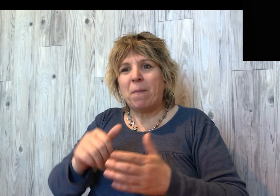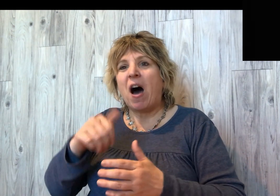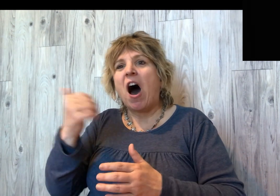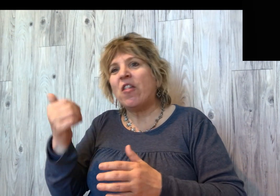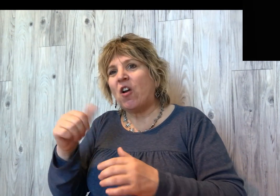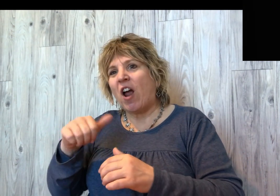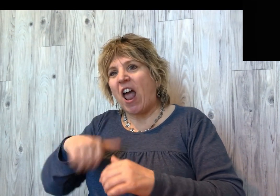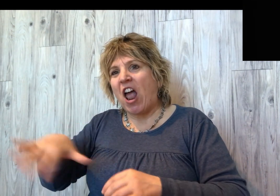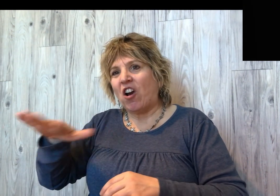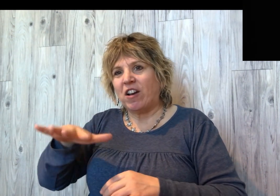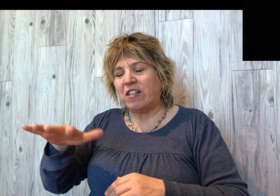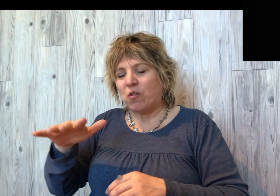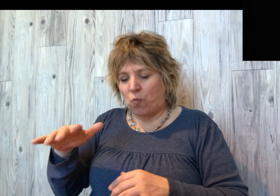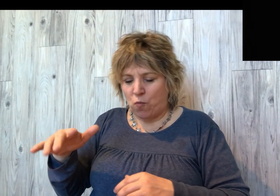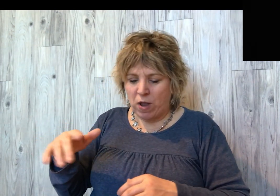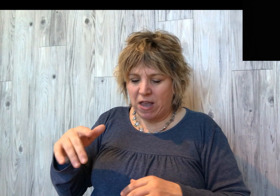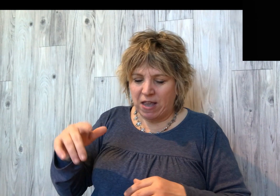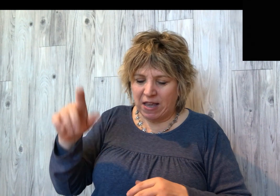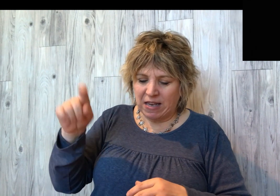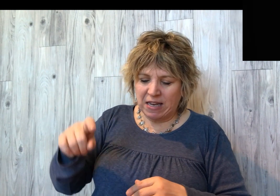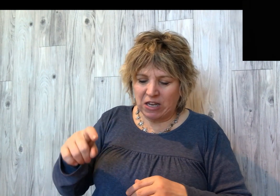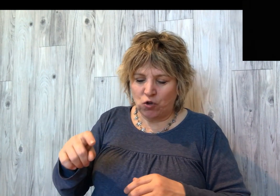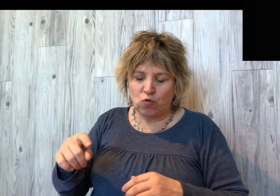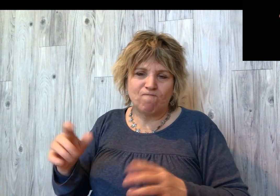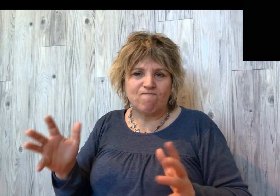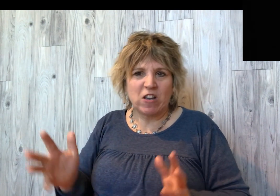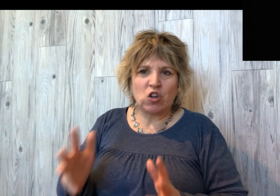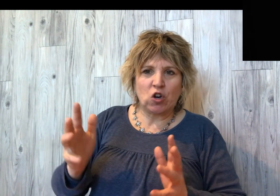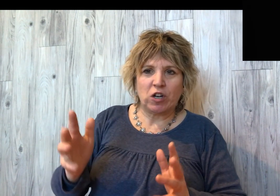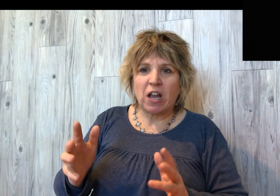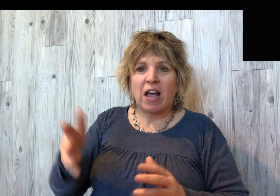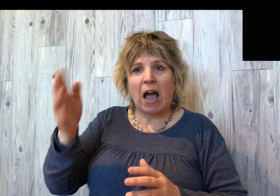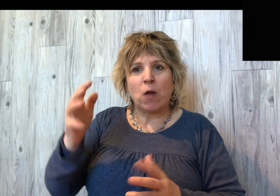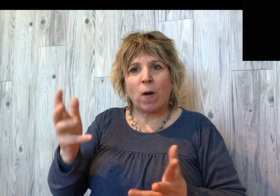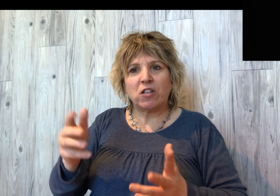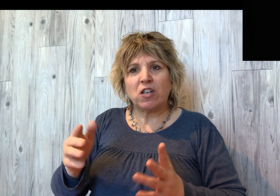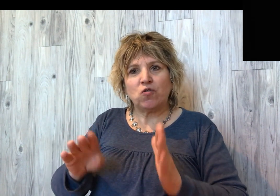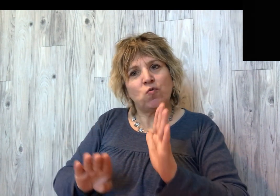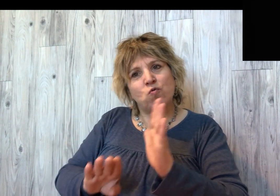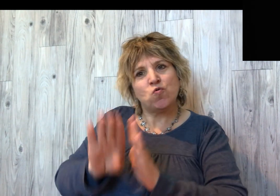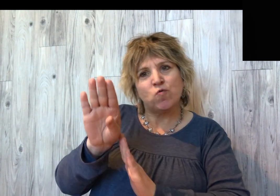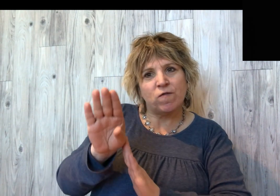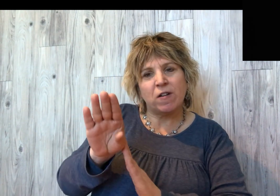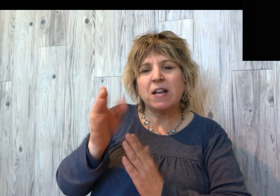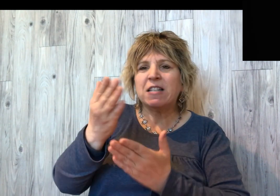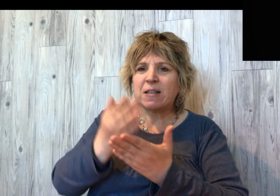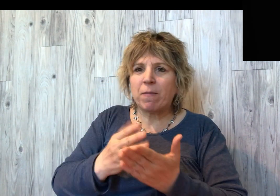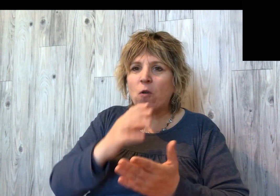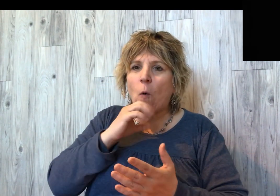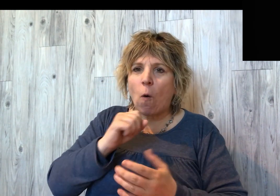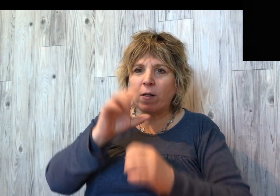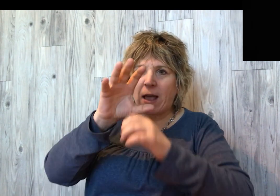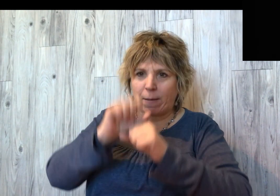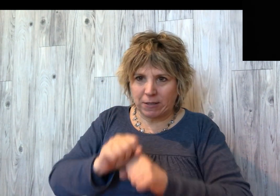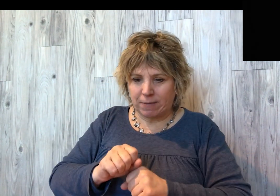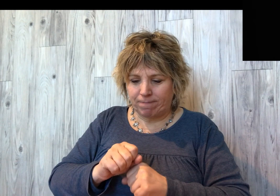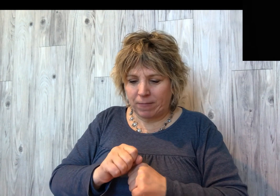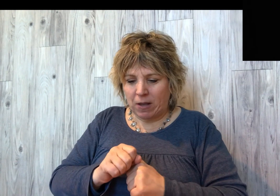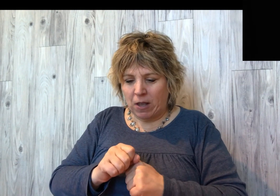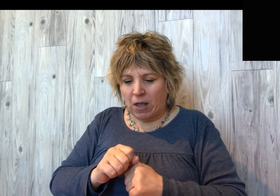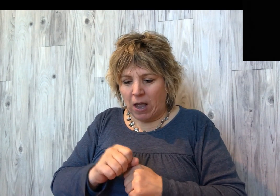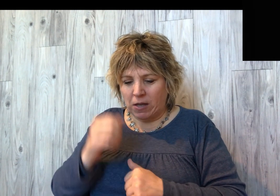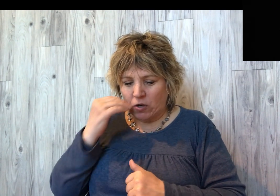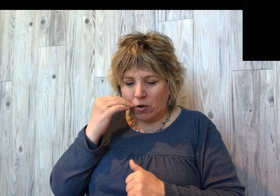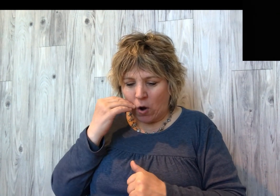one of those other areas where we're not allowing ourselves to move forward, or God wants us to grow out of some of those old habits that we might be stuck